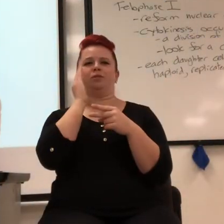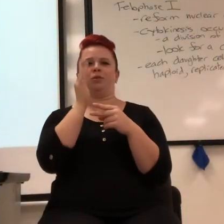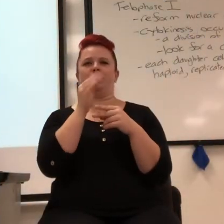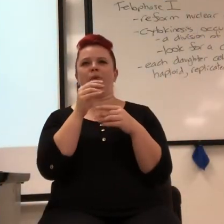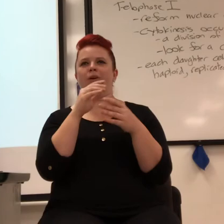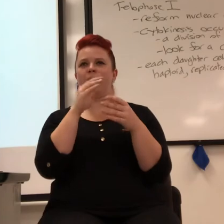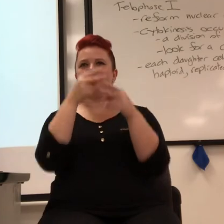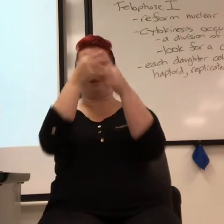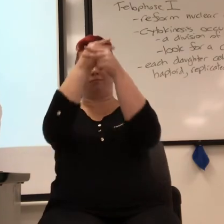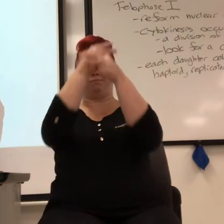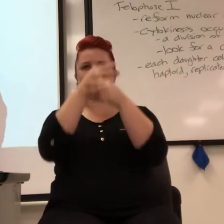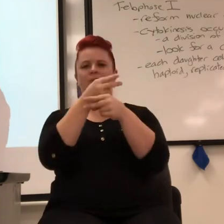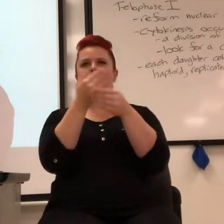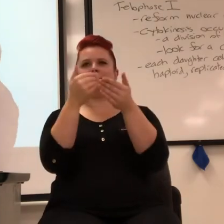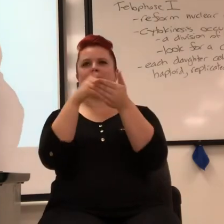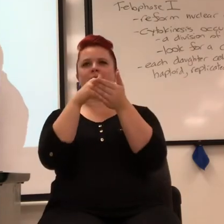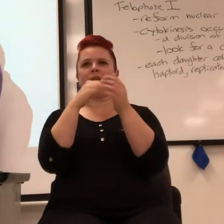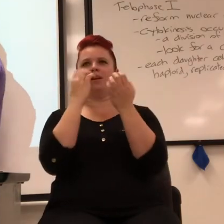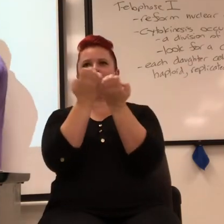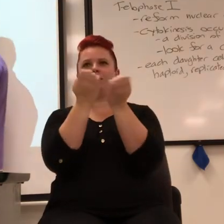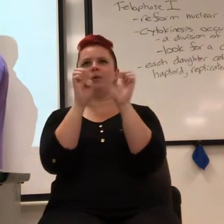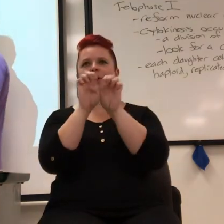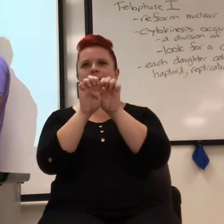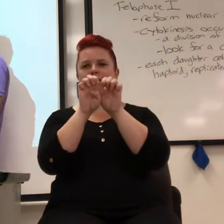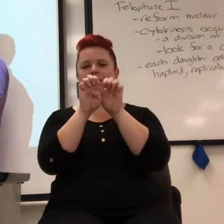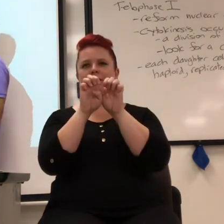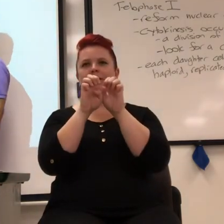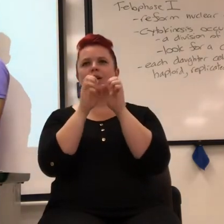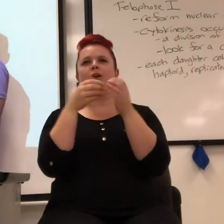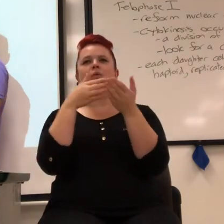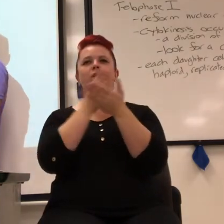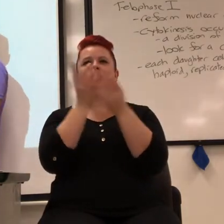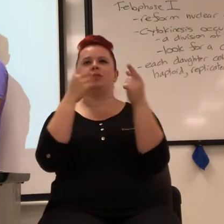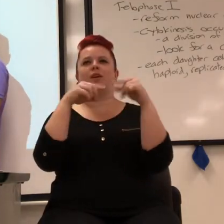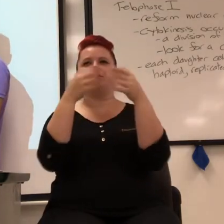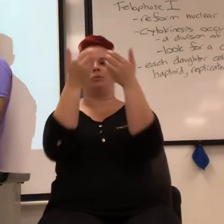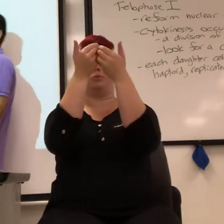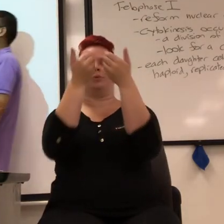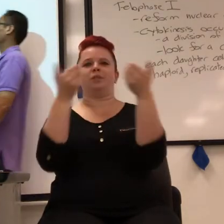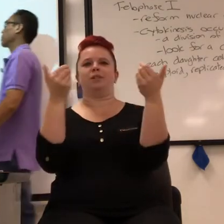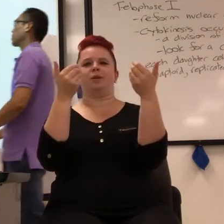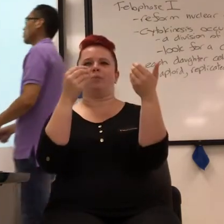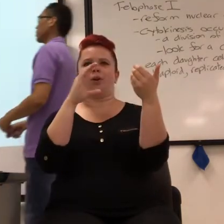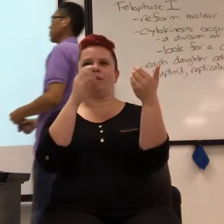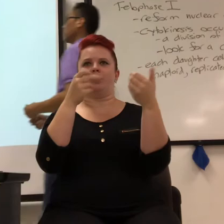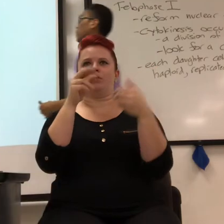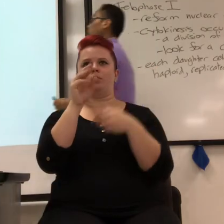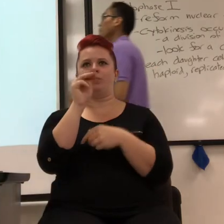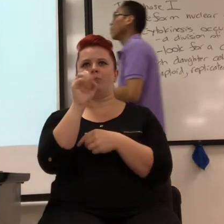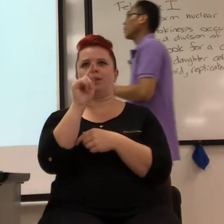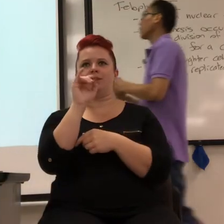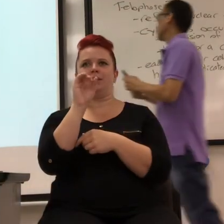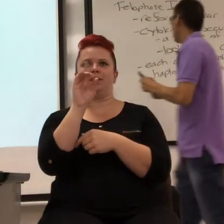equator. Okay? That'll allow you to then separate the sister chromatids.